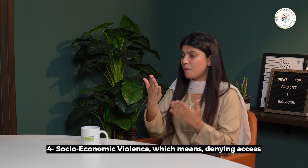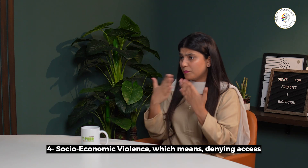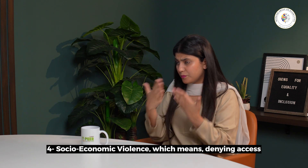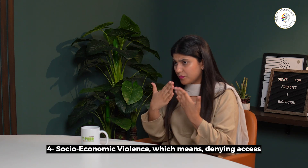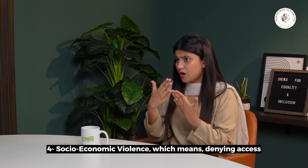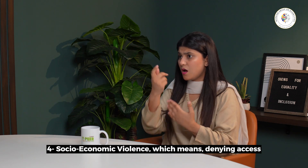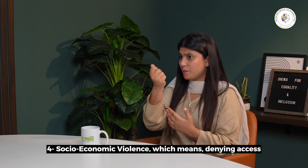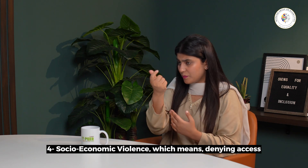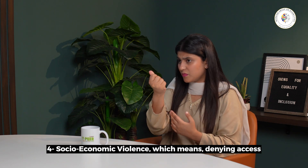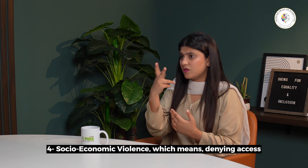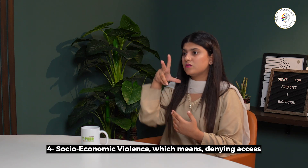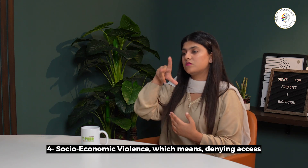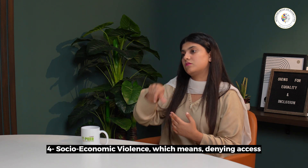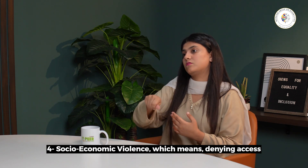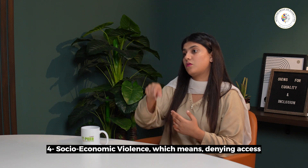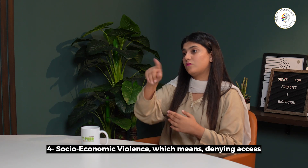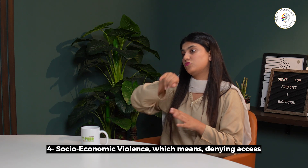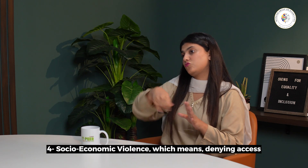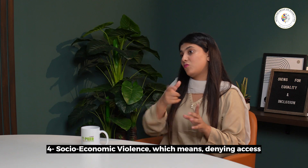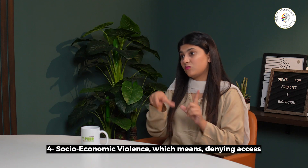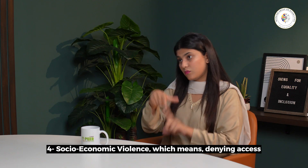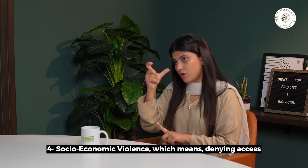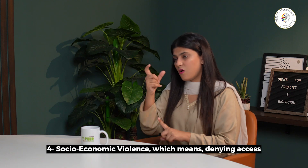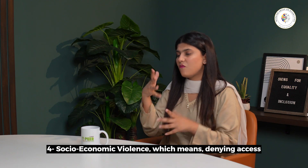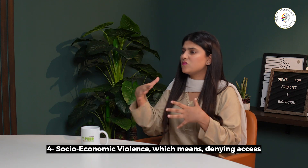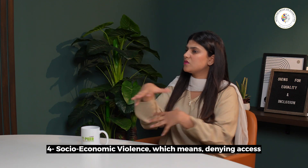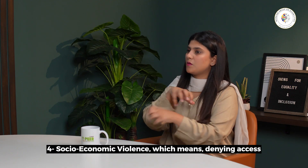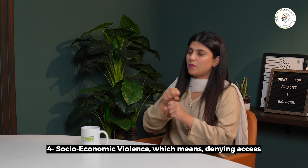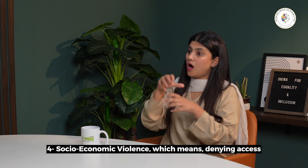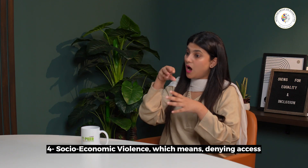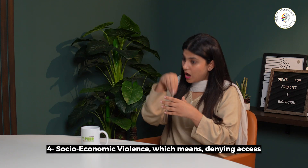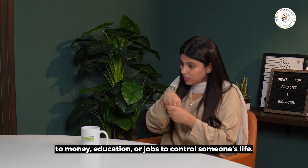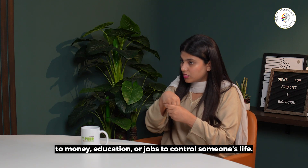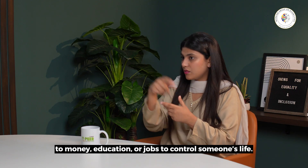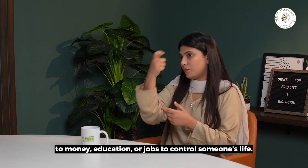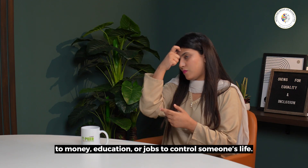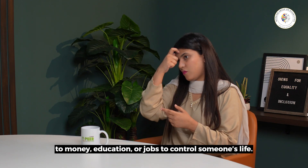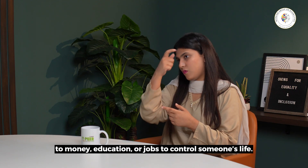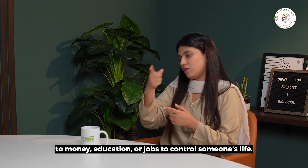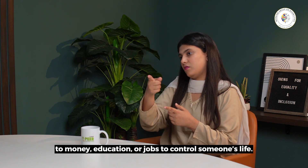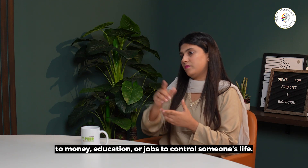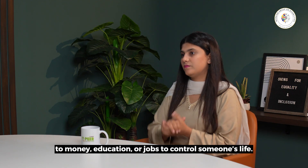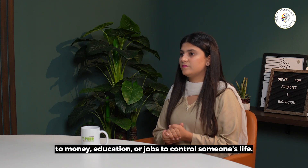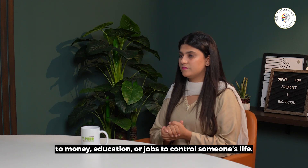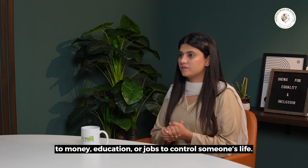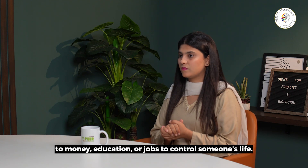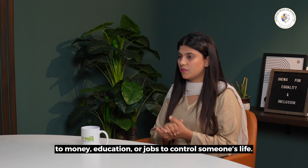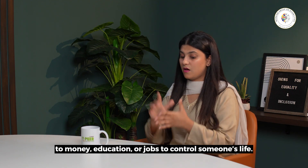Fourth, socio-economic violence, which means denying access to money, education, or jobs to